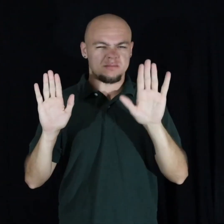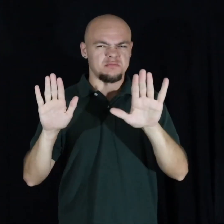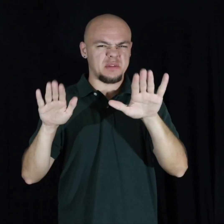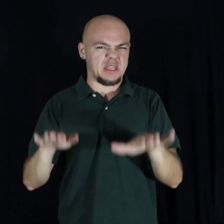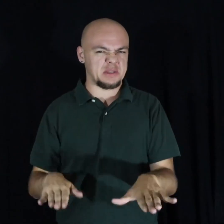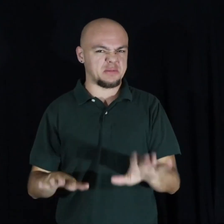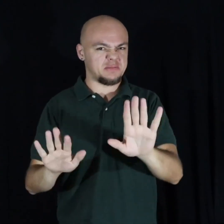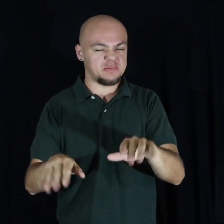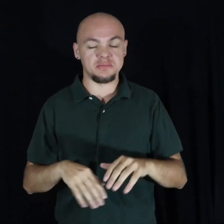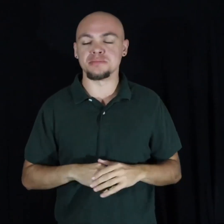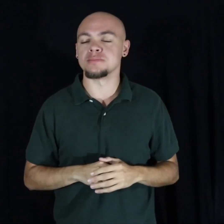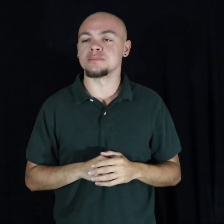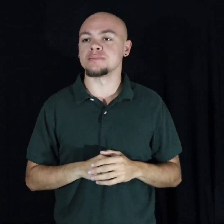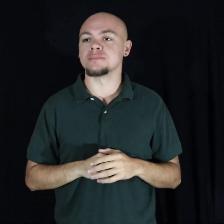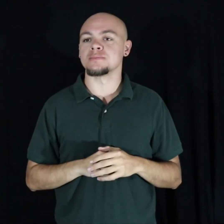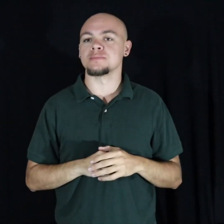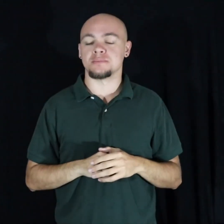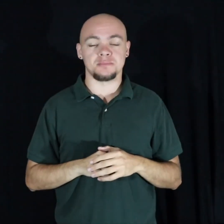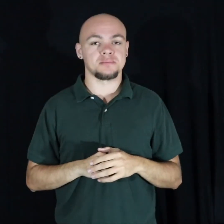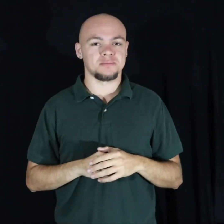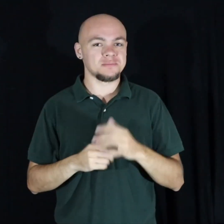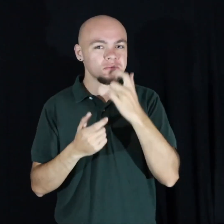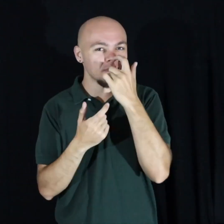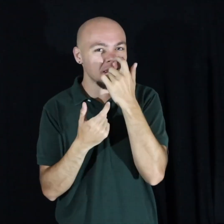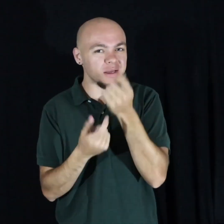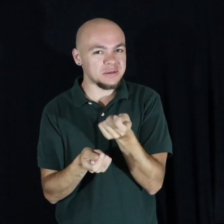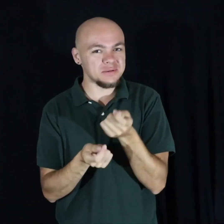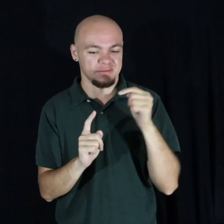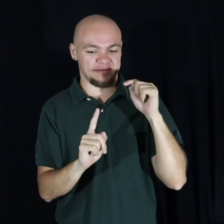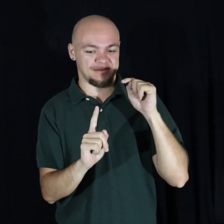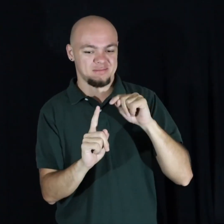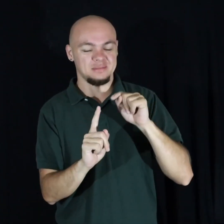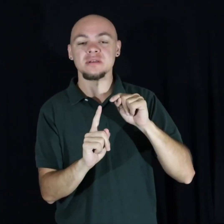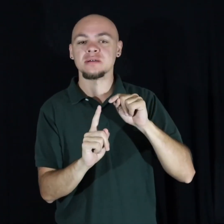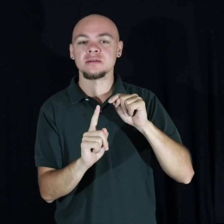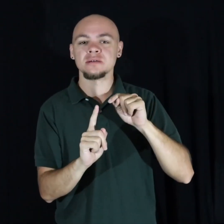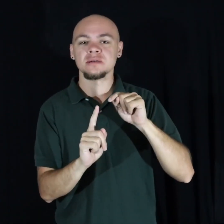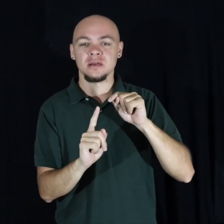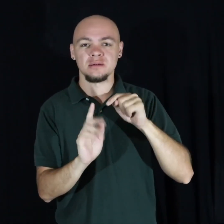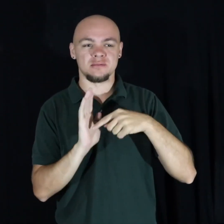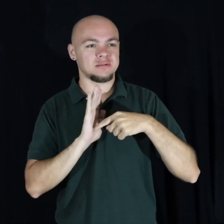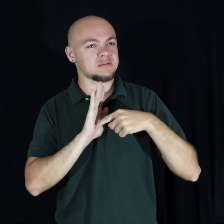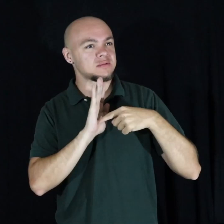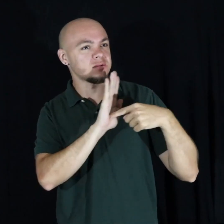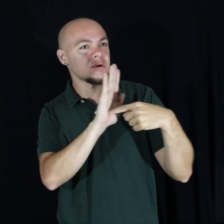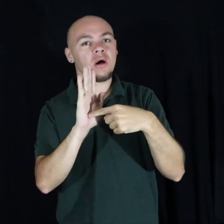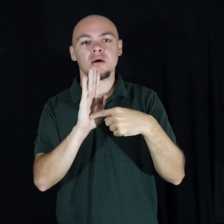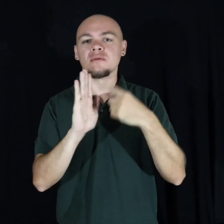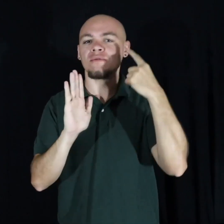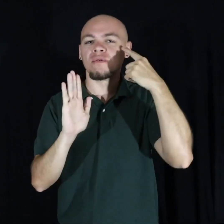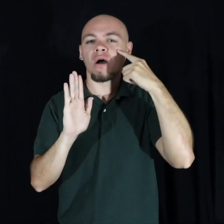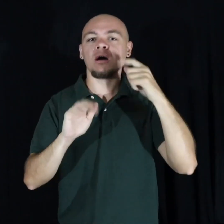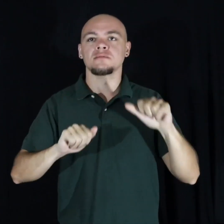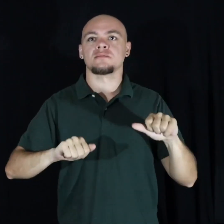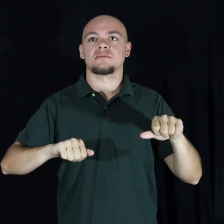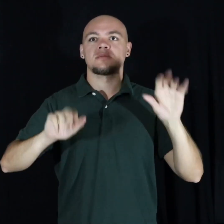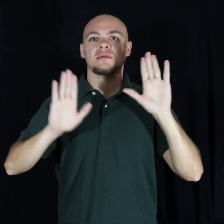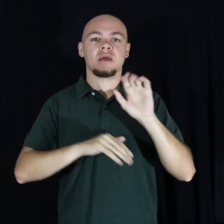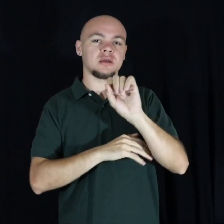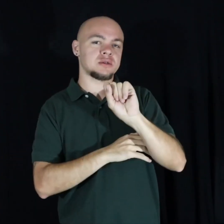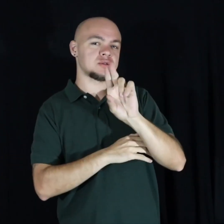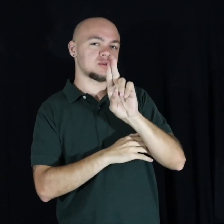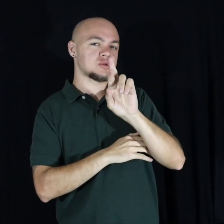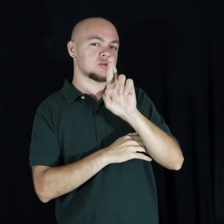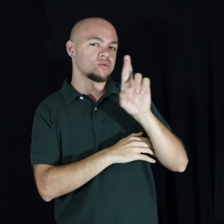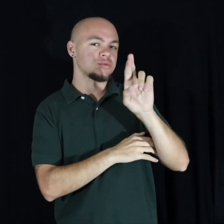now. So it's interesting how this is also the same universal symbol for surrendering. And I always